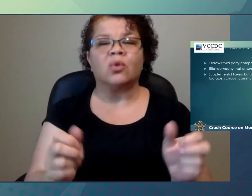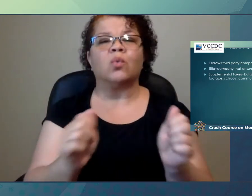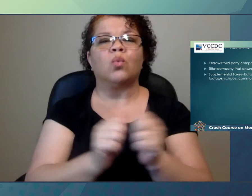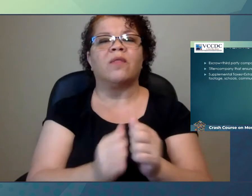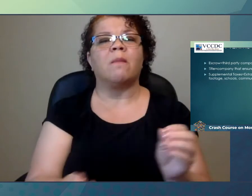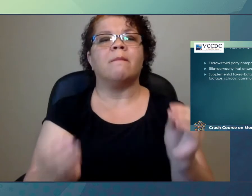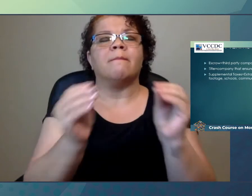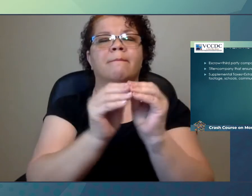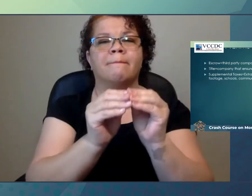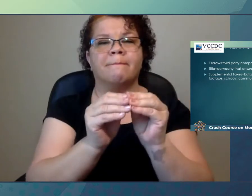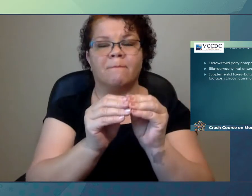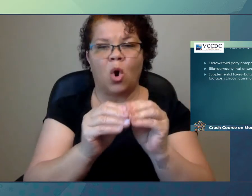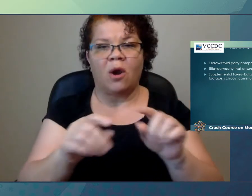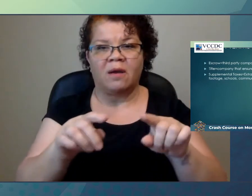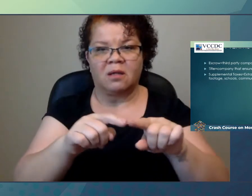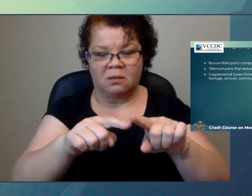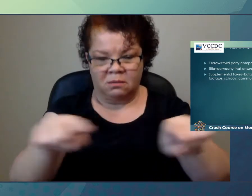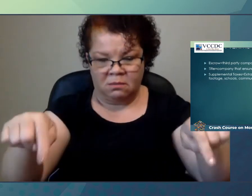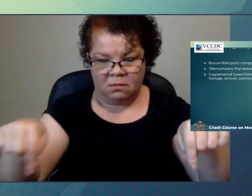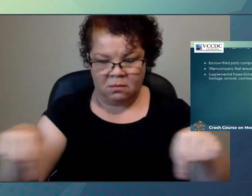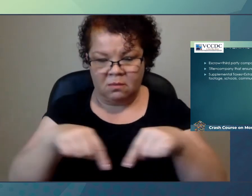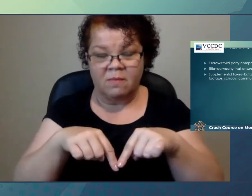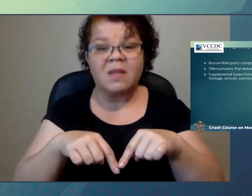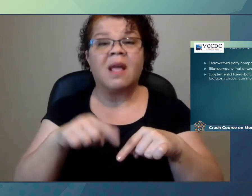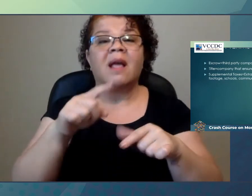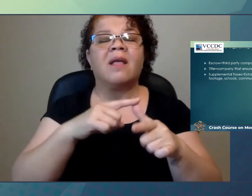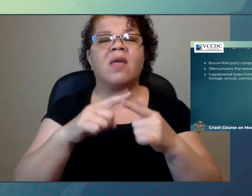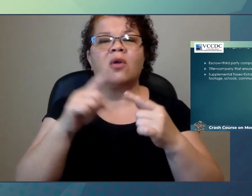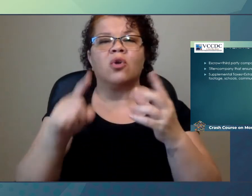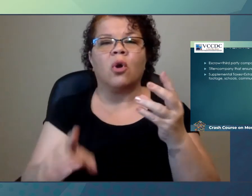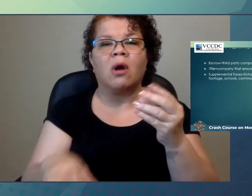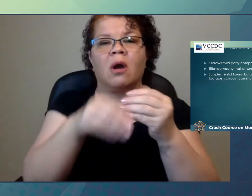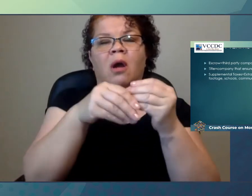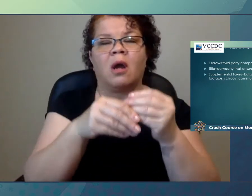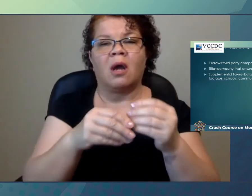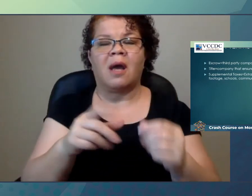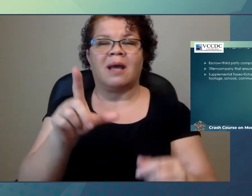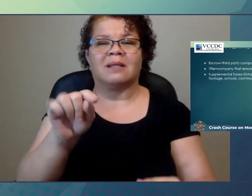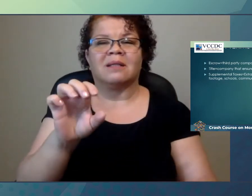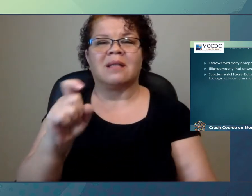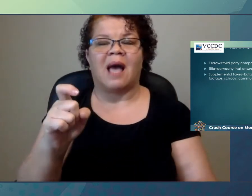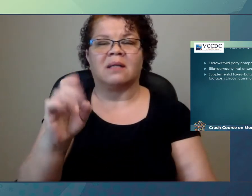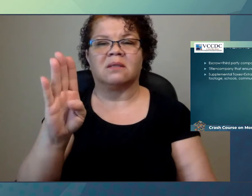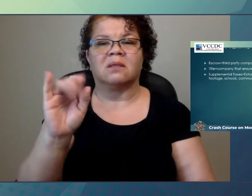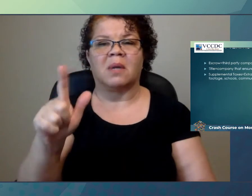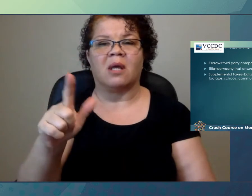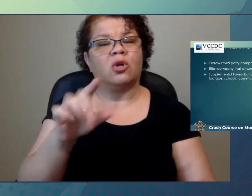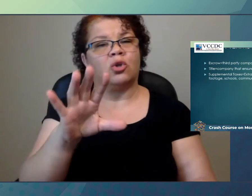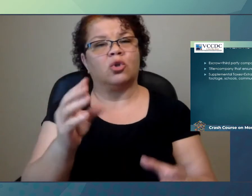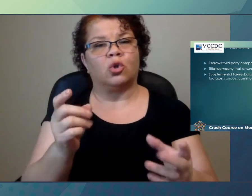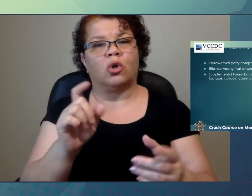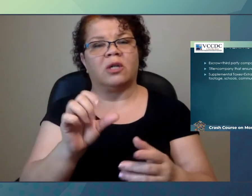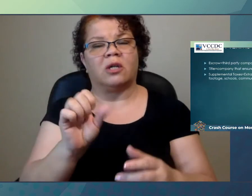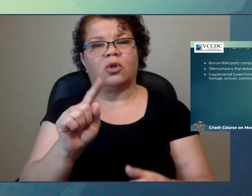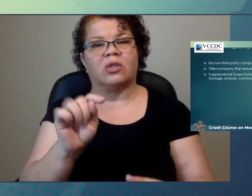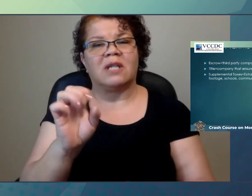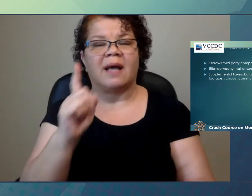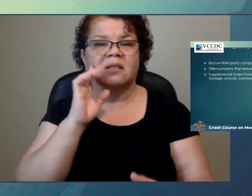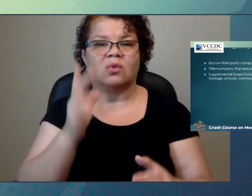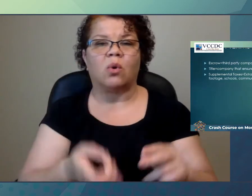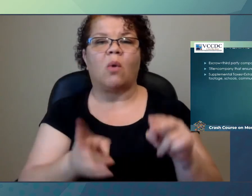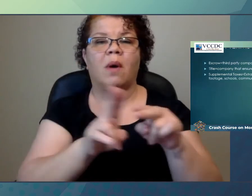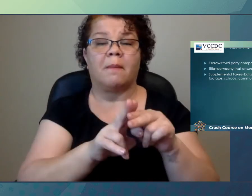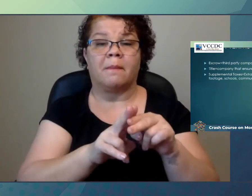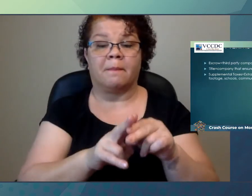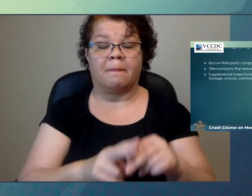footage and you will be assessed a supplemental tax bill. So your taxes are going to go up. Some other types of supplemental tax